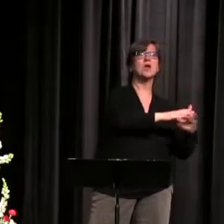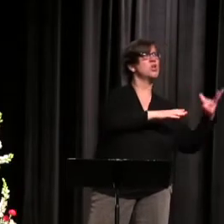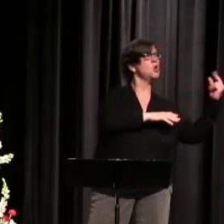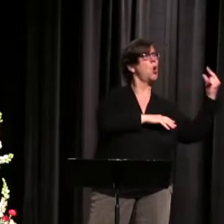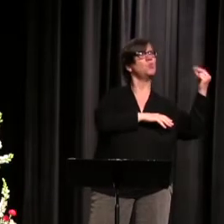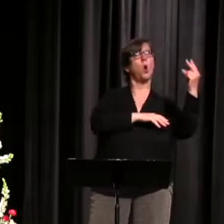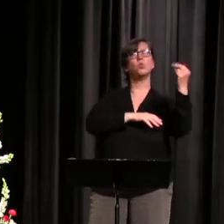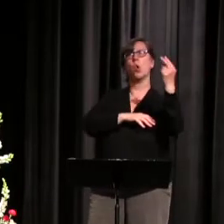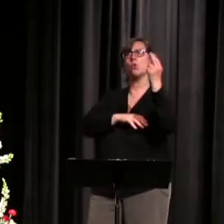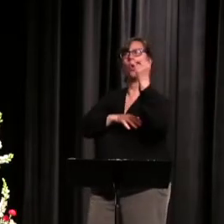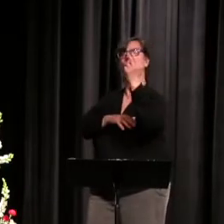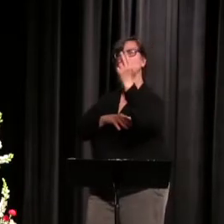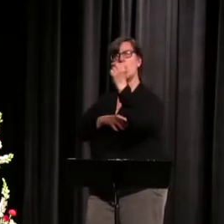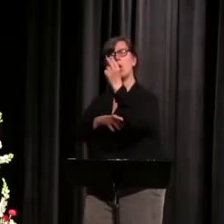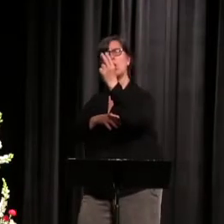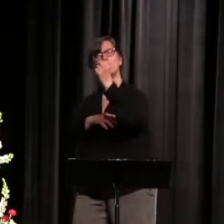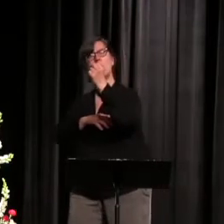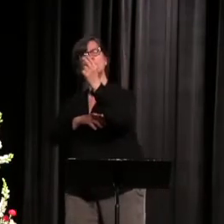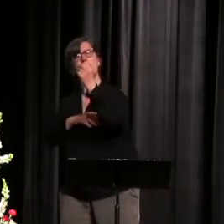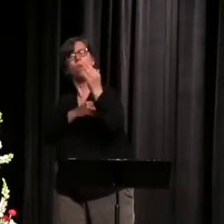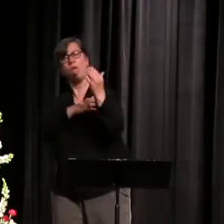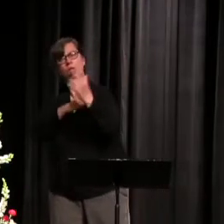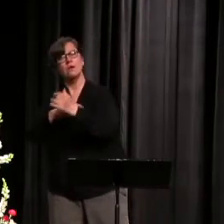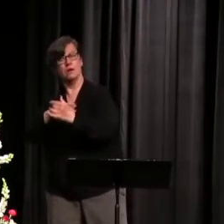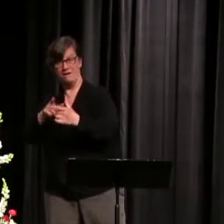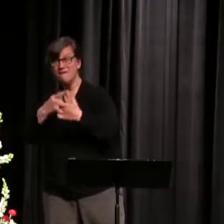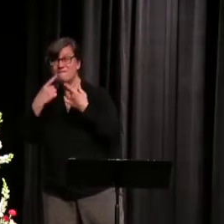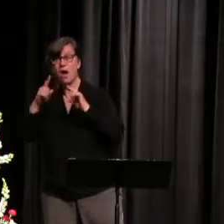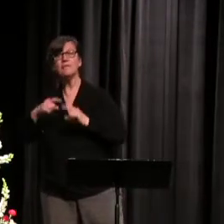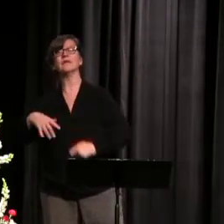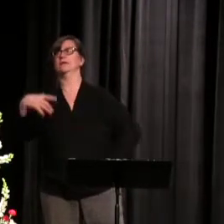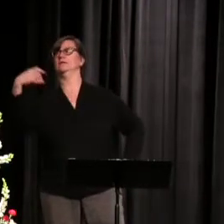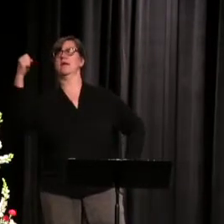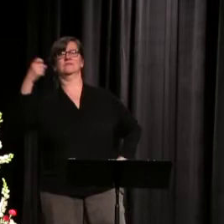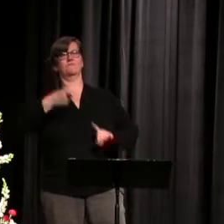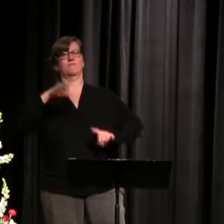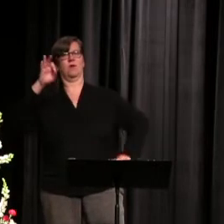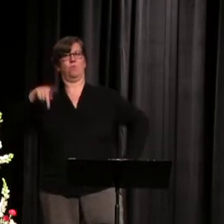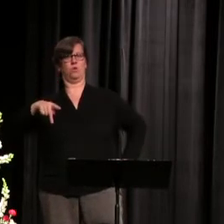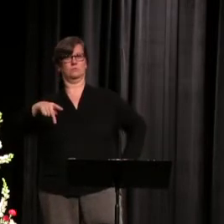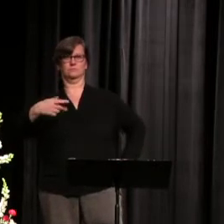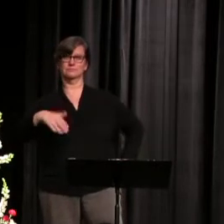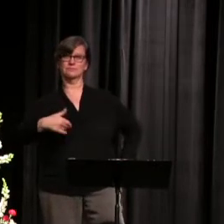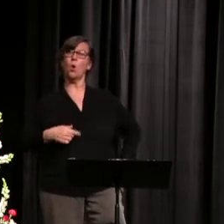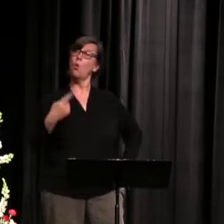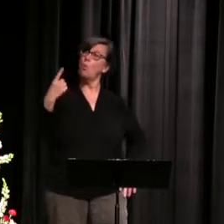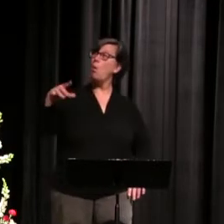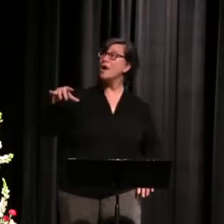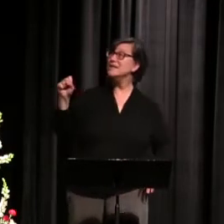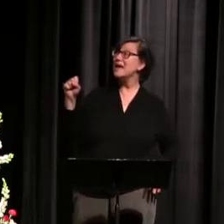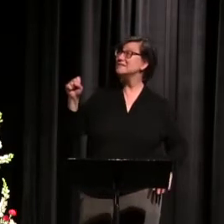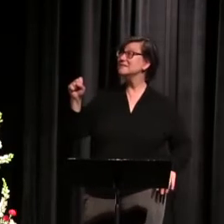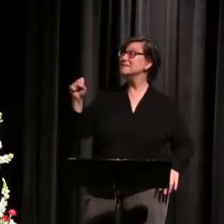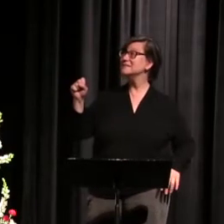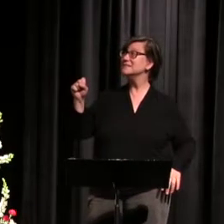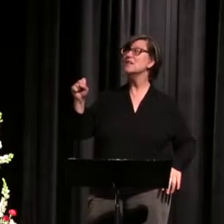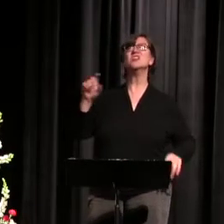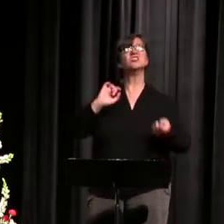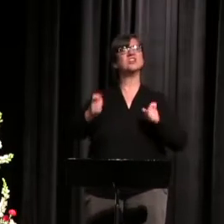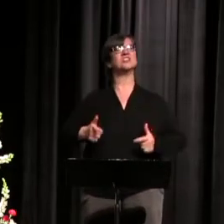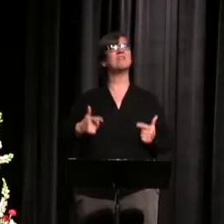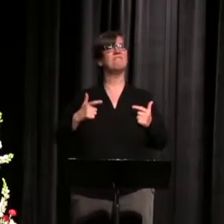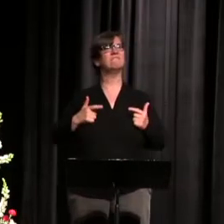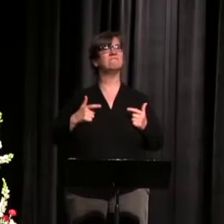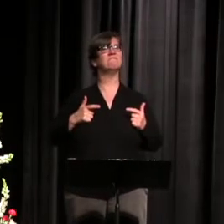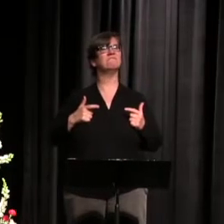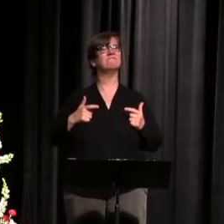Sometimes it only takes one yes in a sea of no's to change your life. So practice patience and wait for